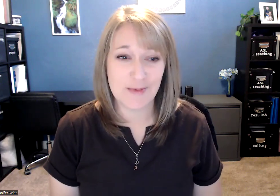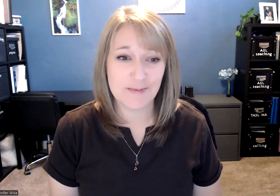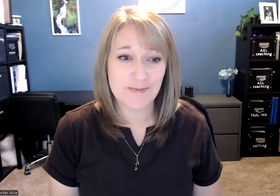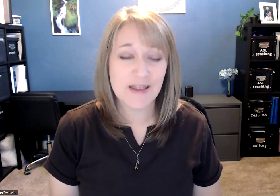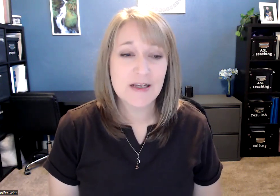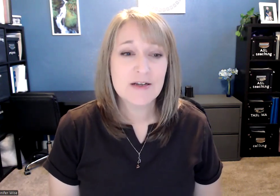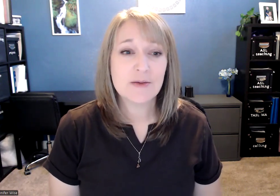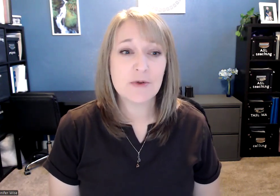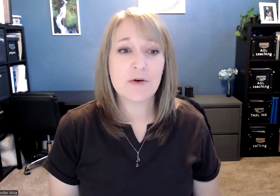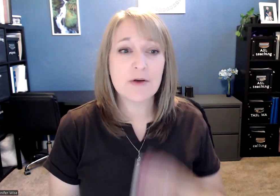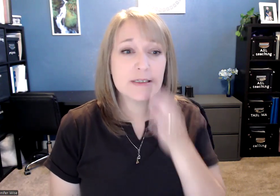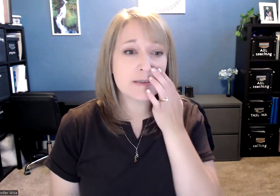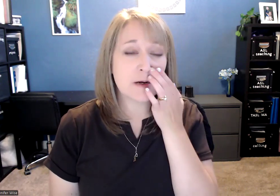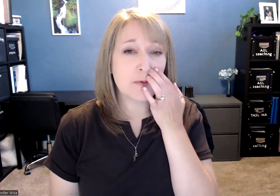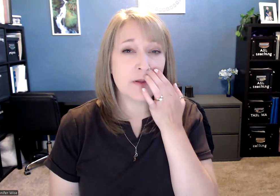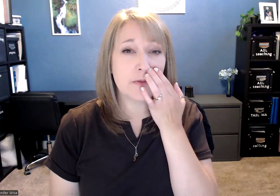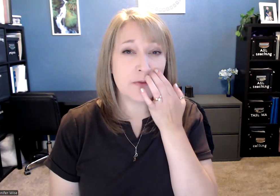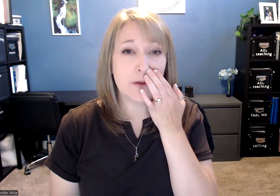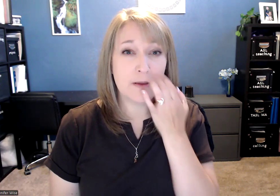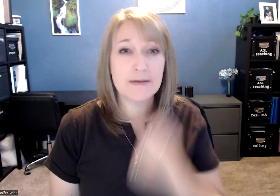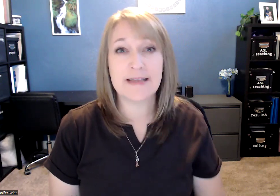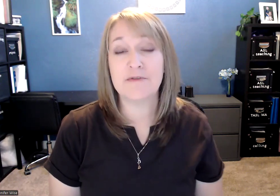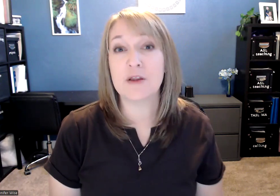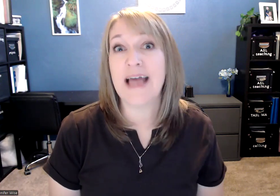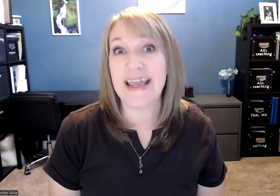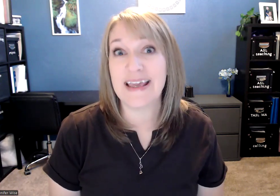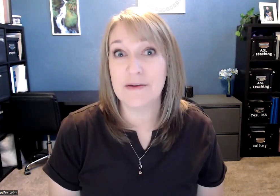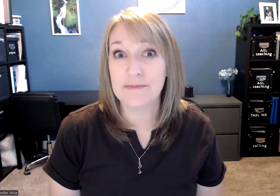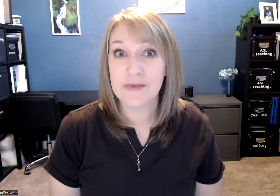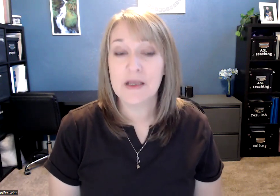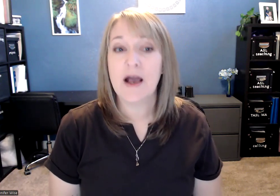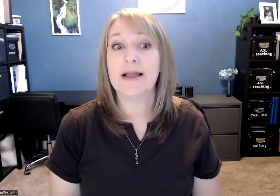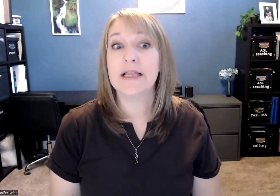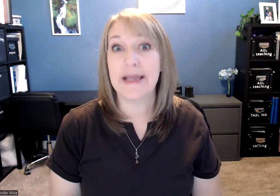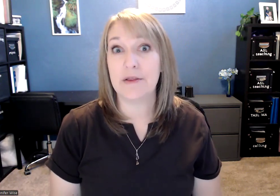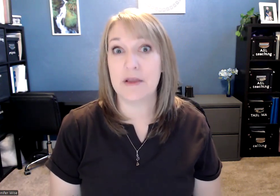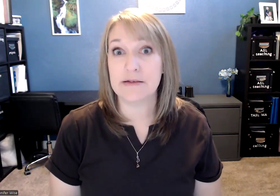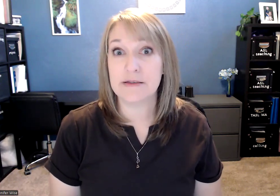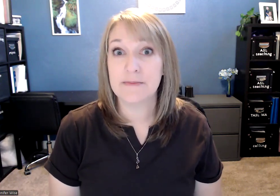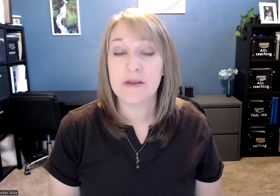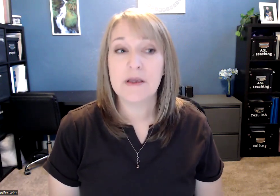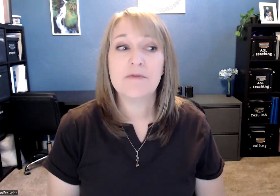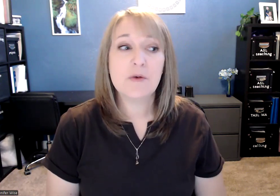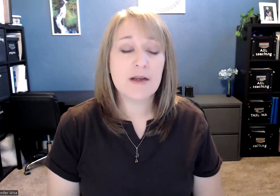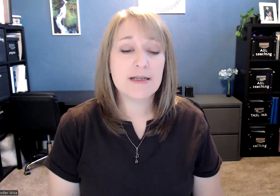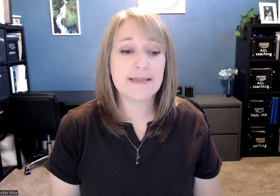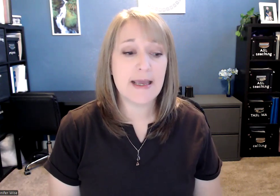about. So we're going to start with the sign for like. I like this. If you want to